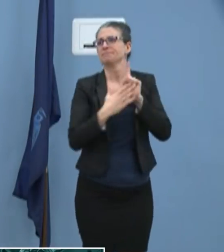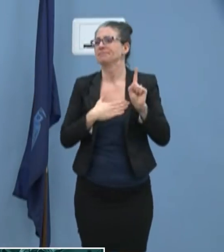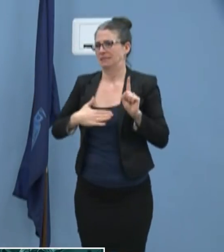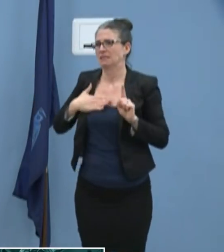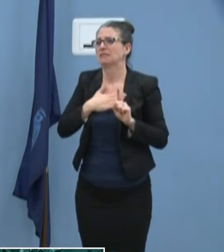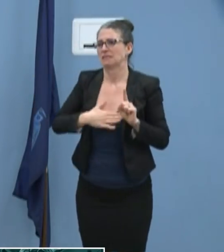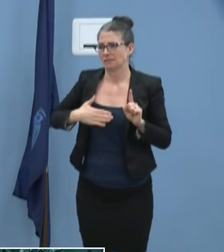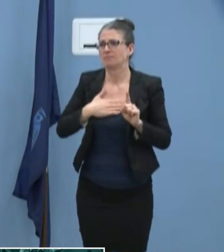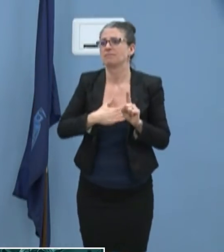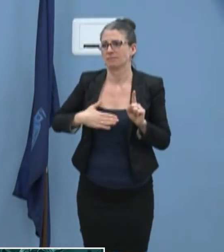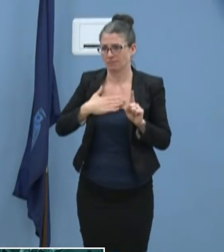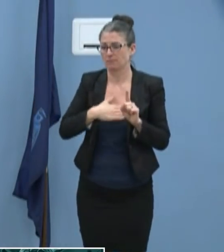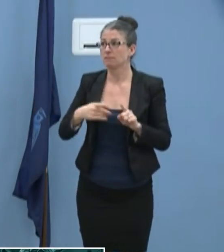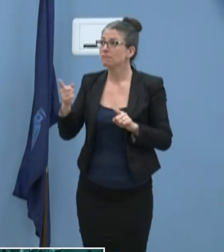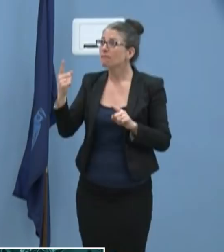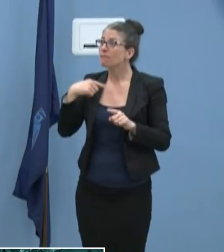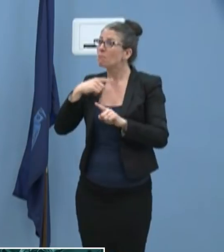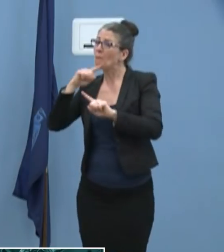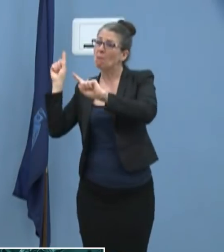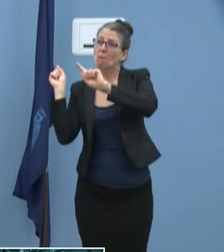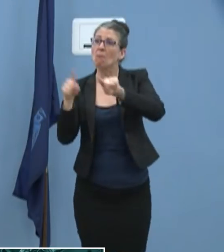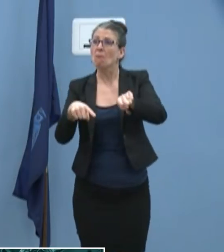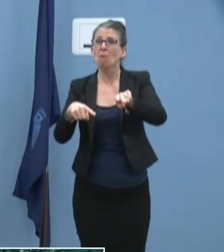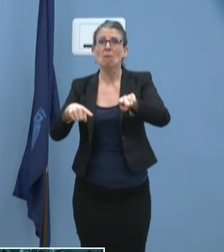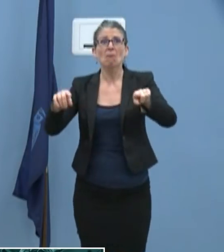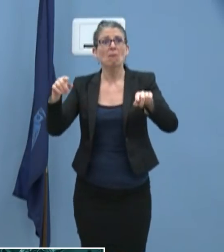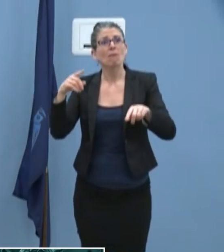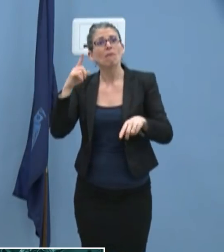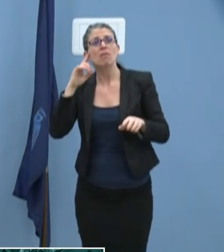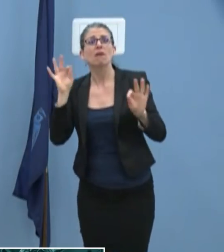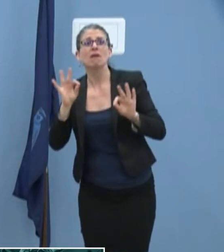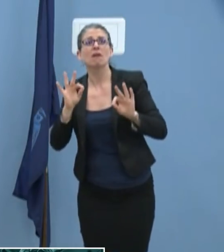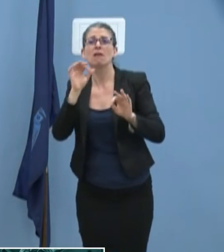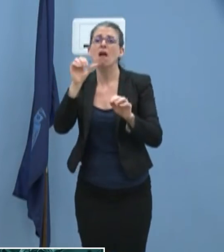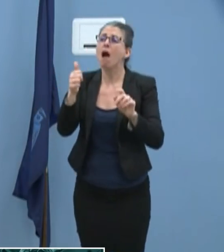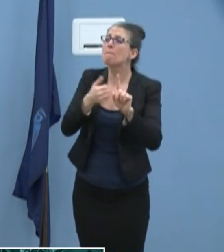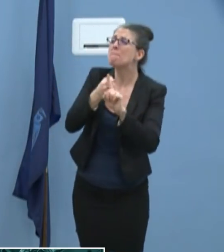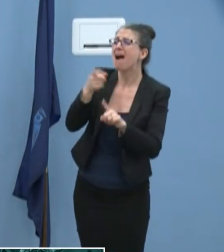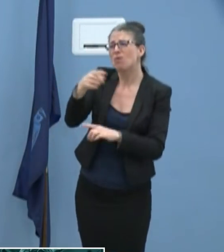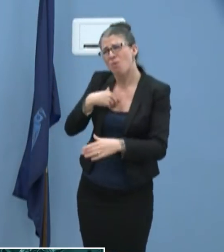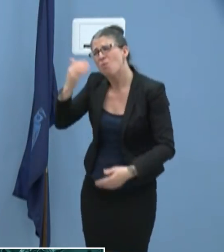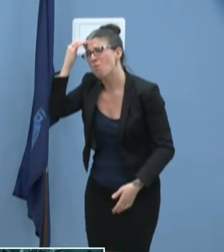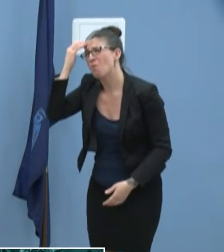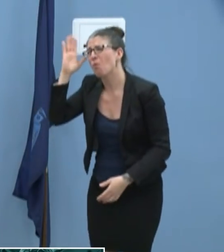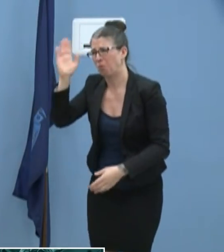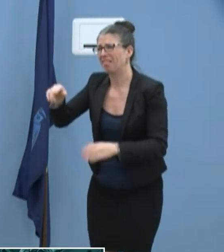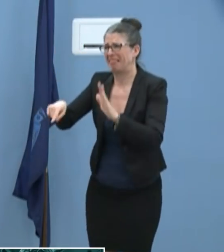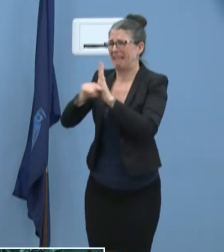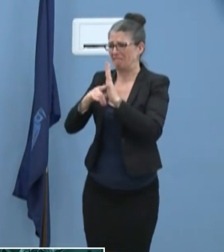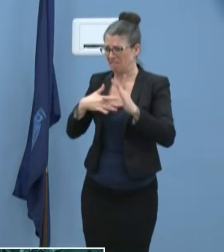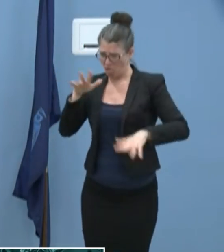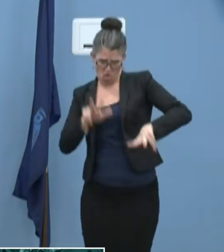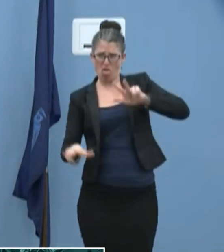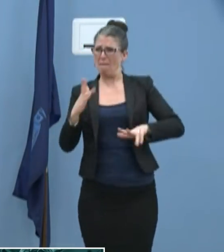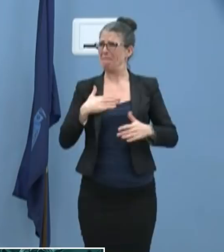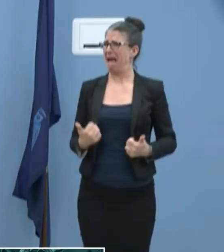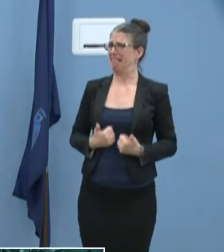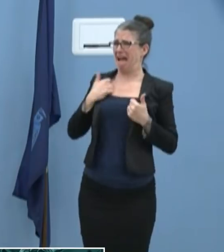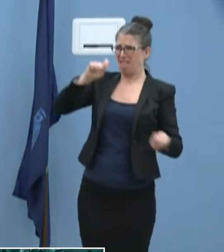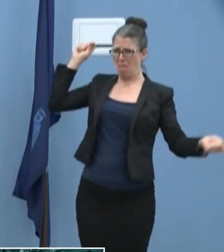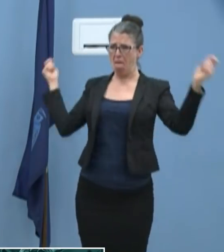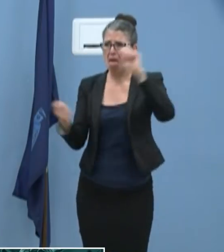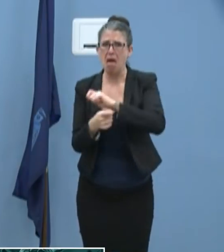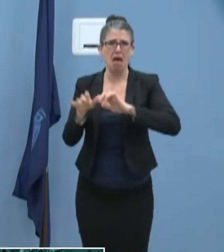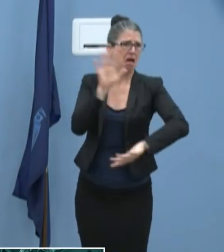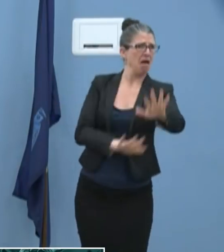Maine's businesses and their workers are the backbone of our economy. Maine, I understand that these actions will